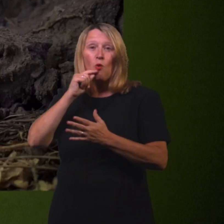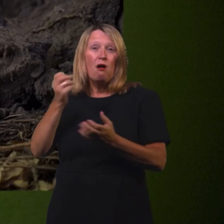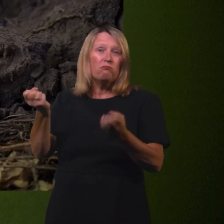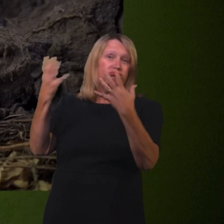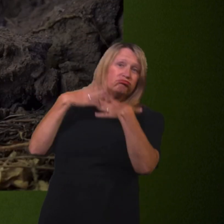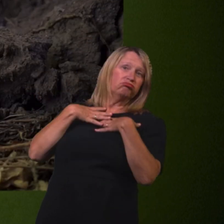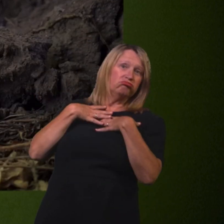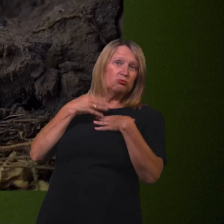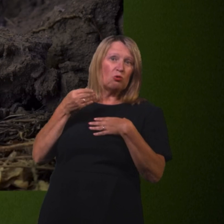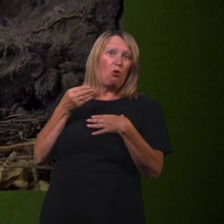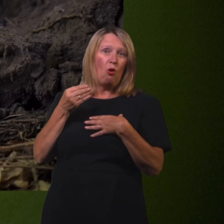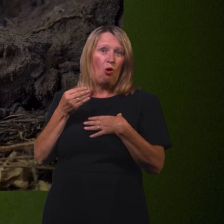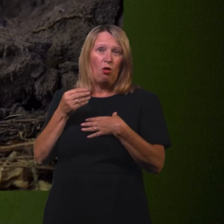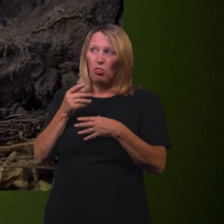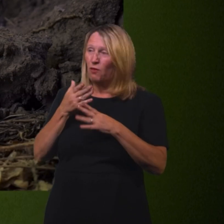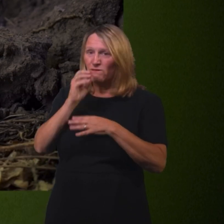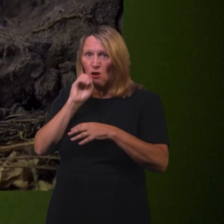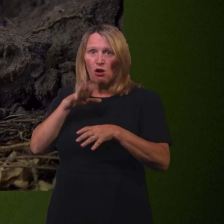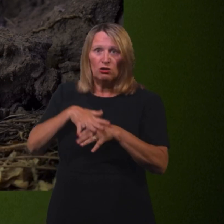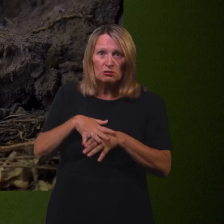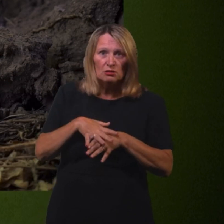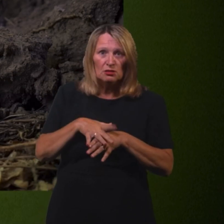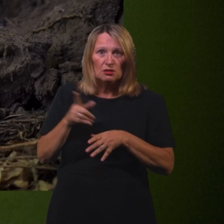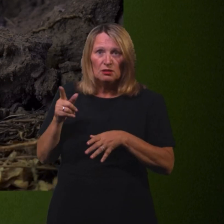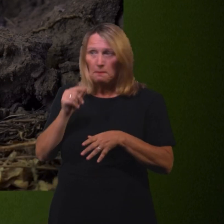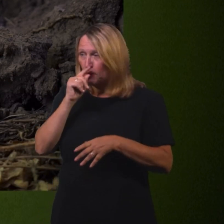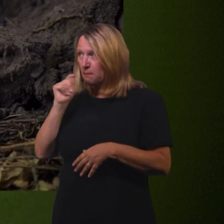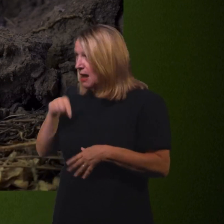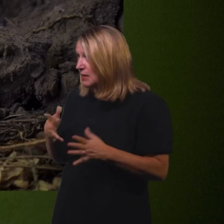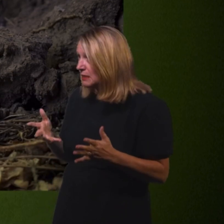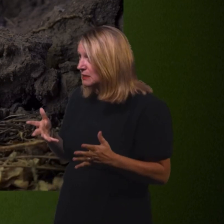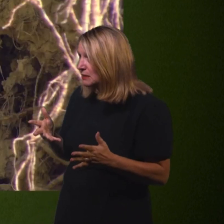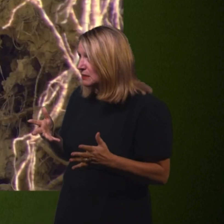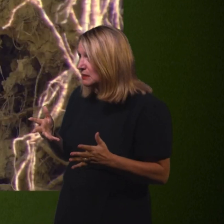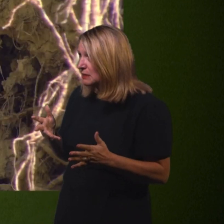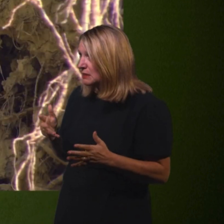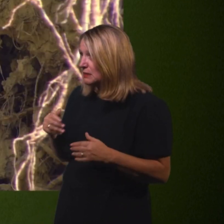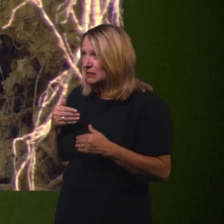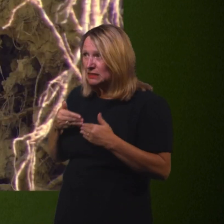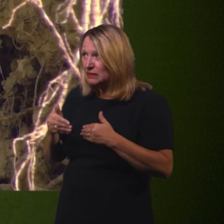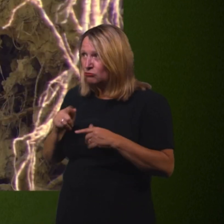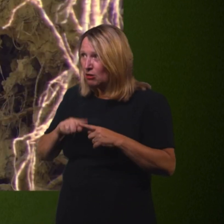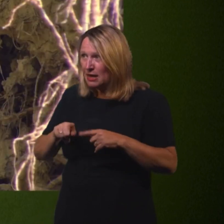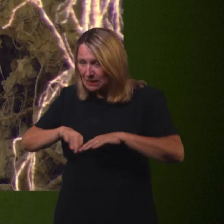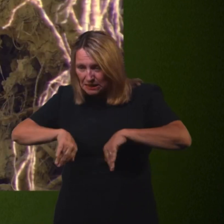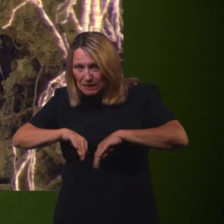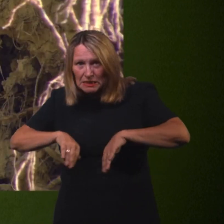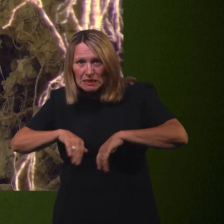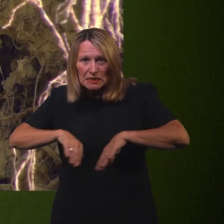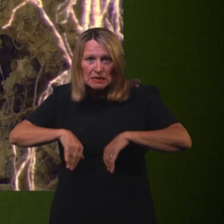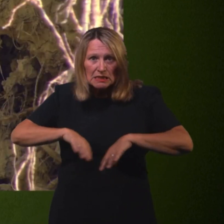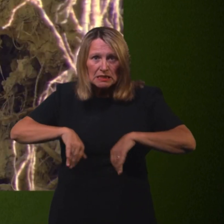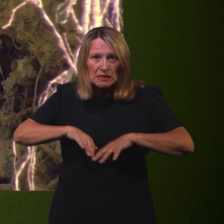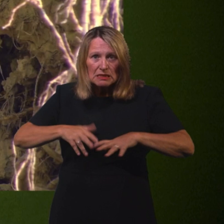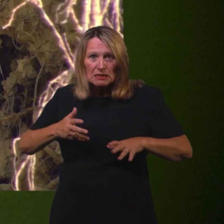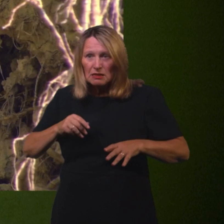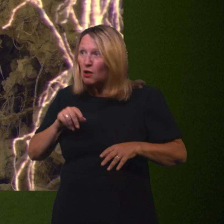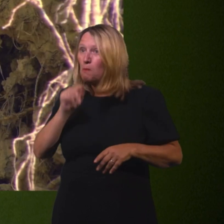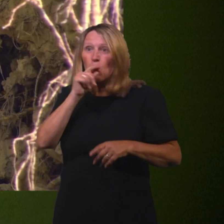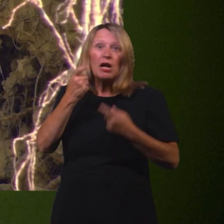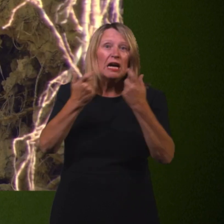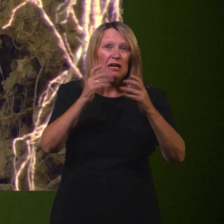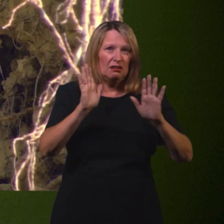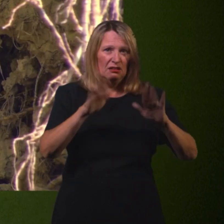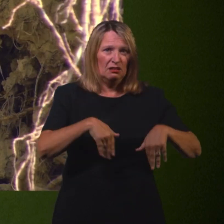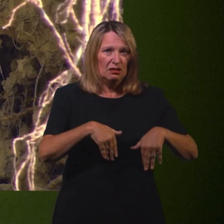soil that was dislodged by the fox. So the female comes back in, and after a period of time concludes that there's no point in wasting